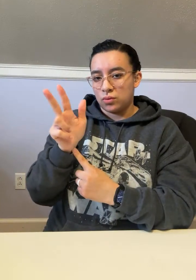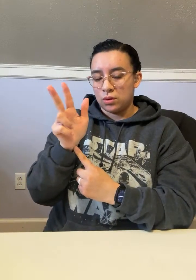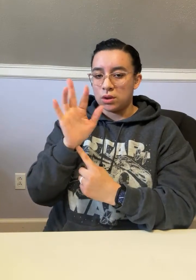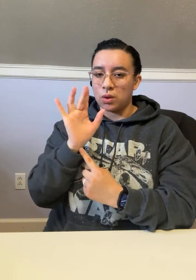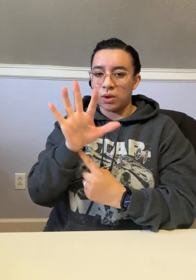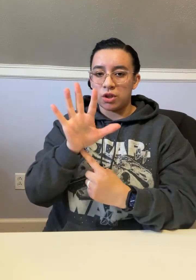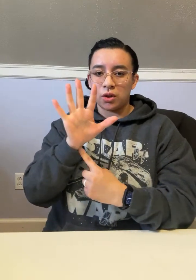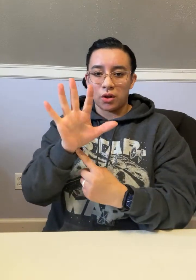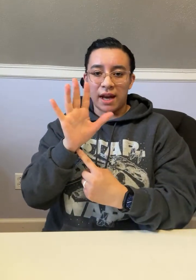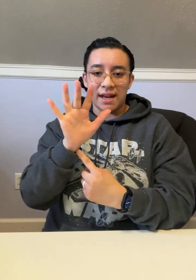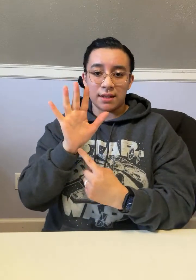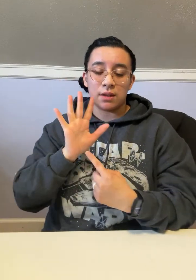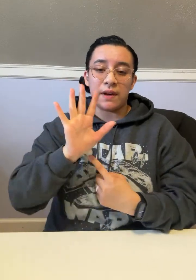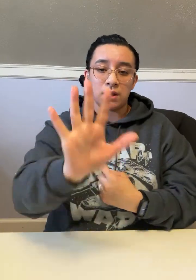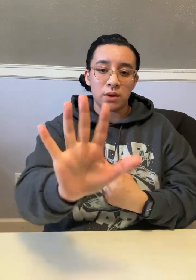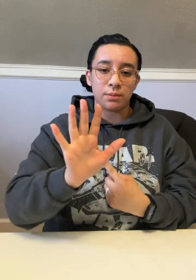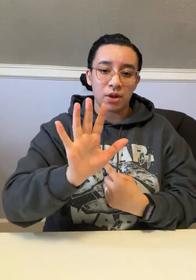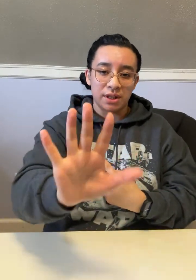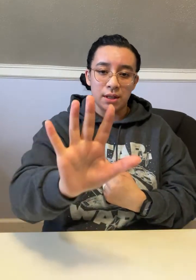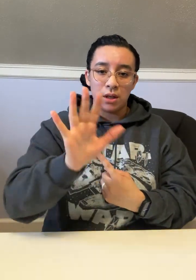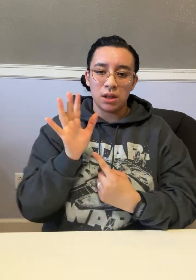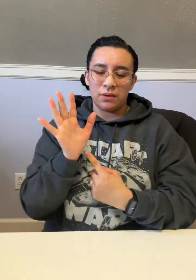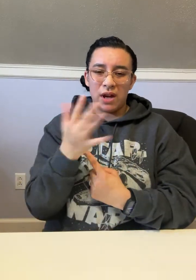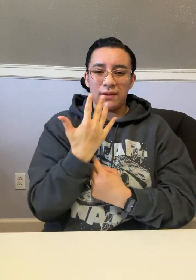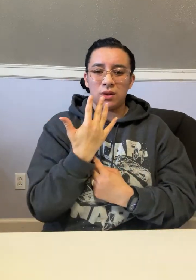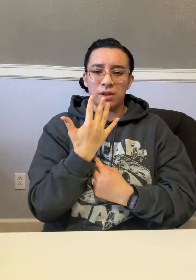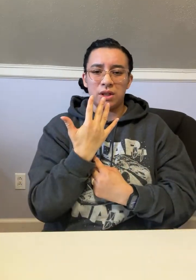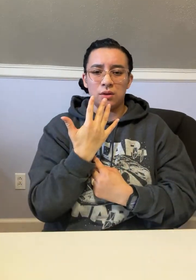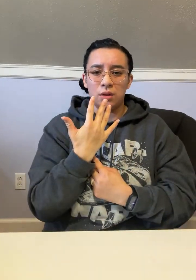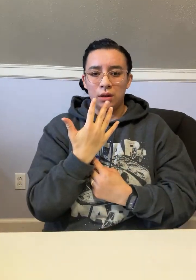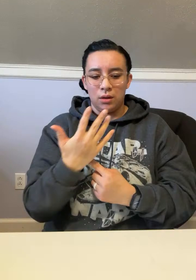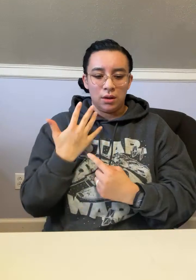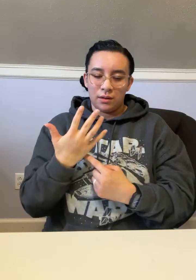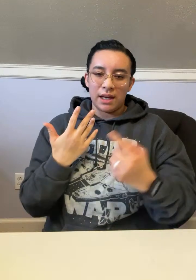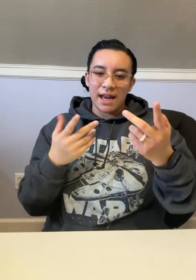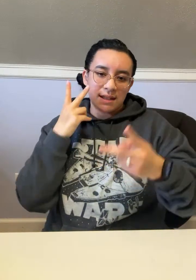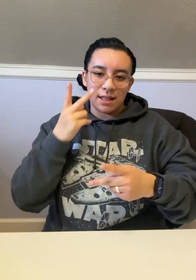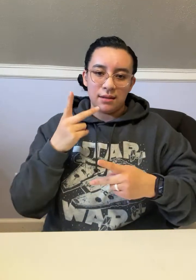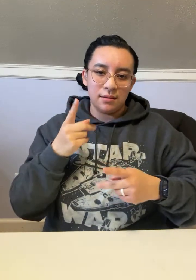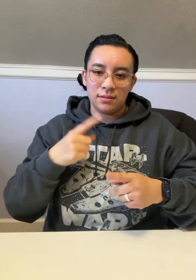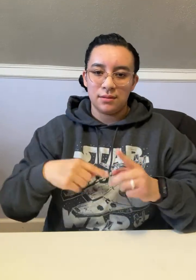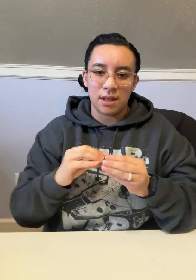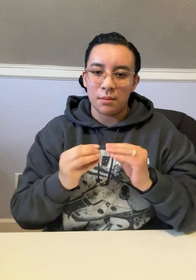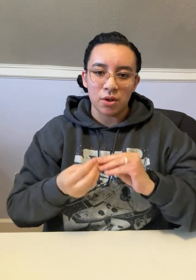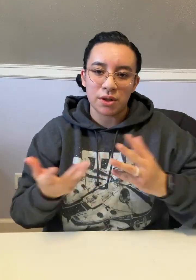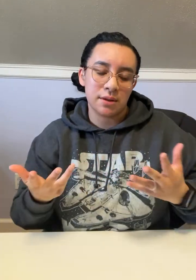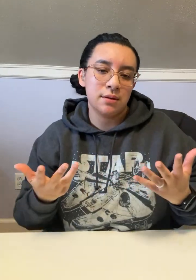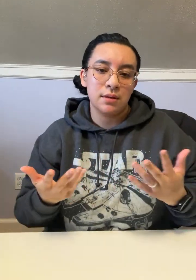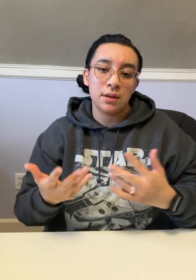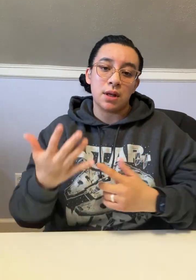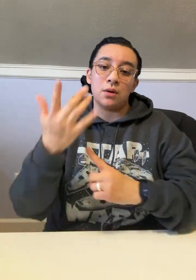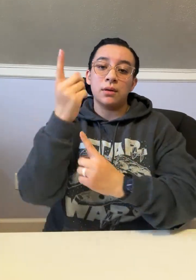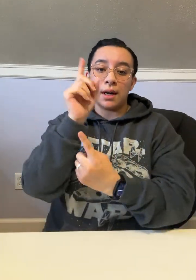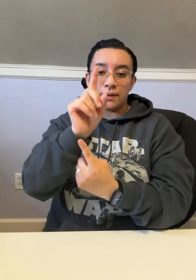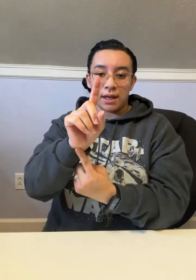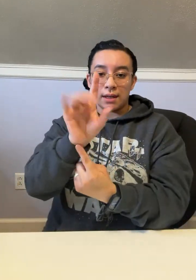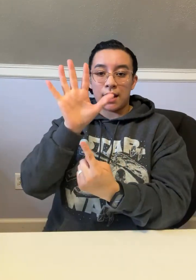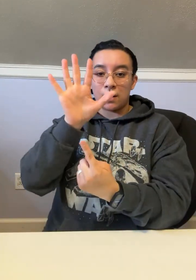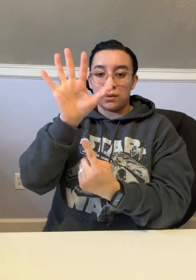so you want to show your hands face towards the person, because if you have it towards you, they can't see the numbers. So have their hand out for a